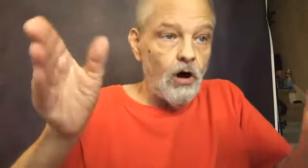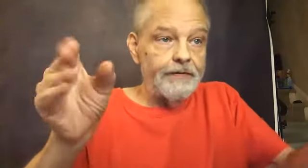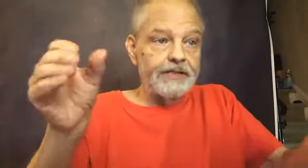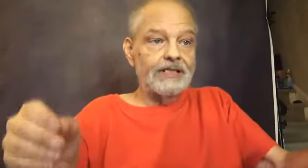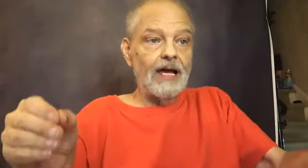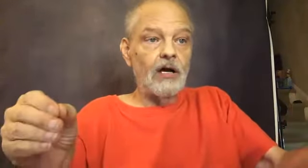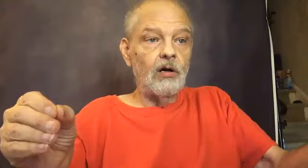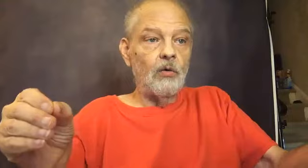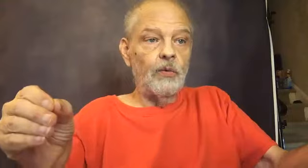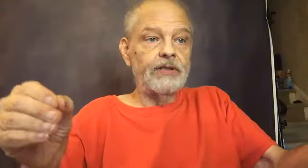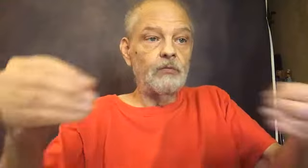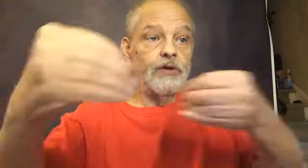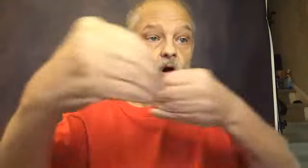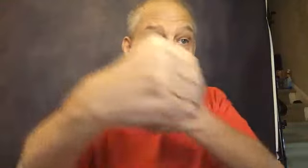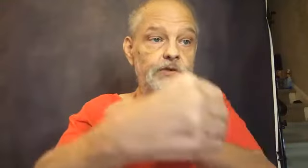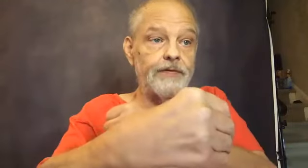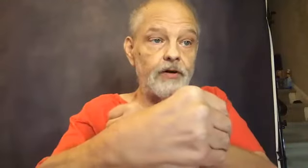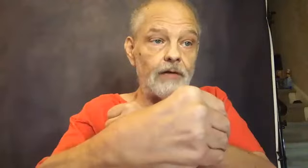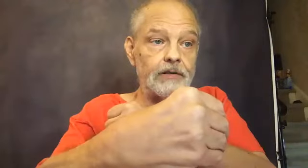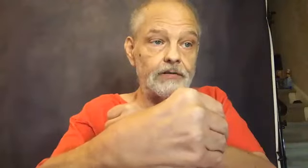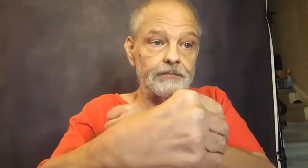office is now done with O's very often.